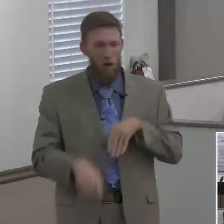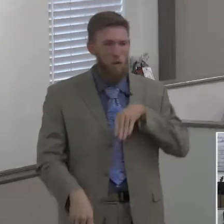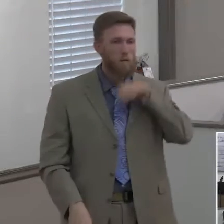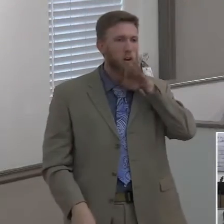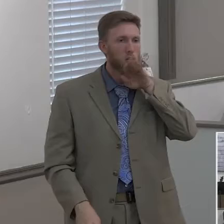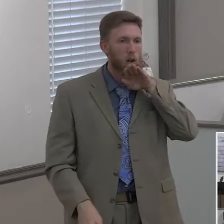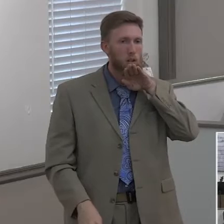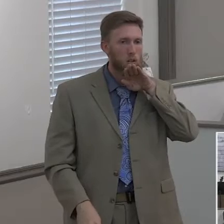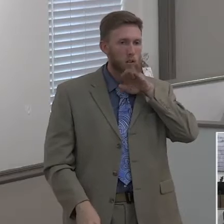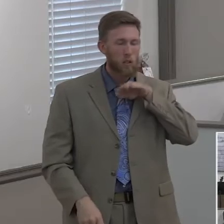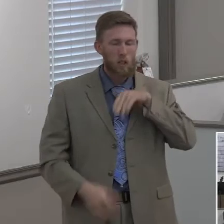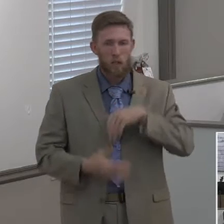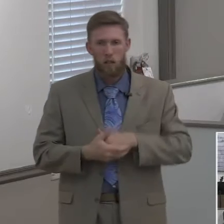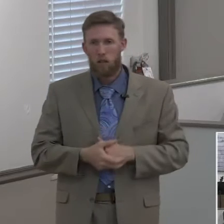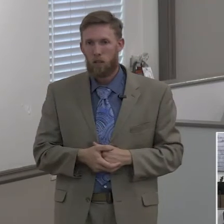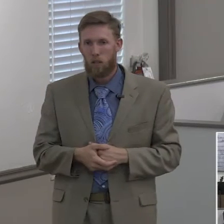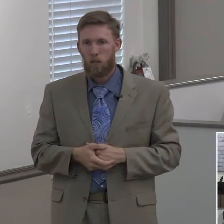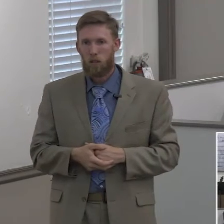frustration.